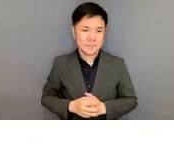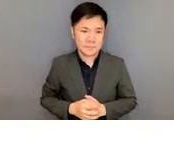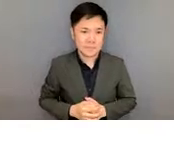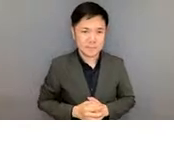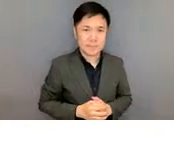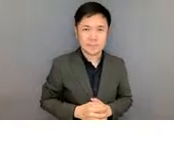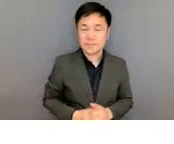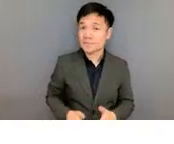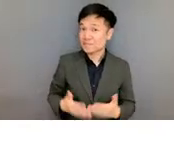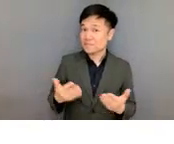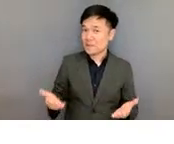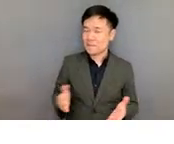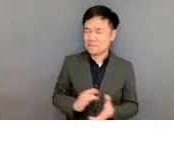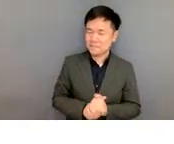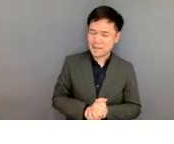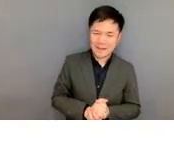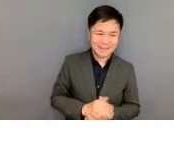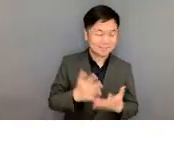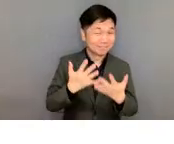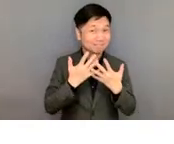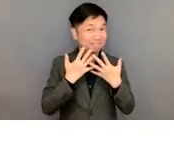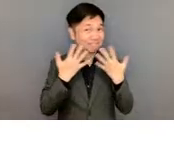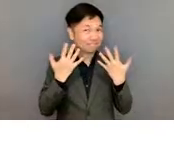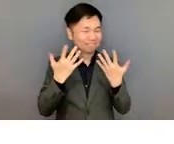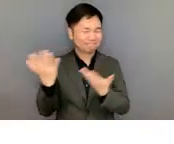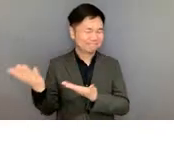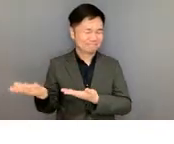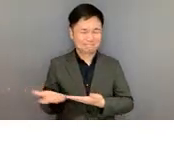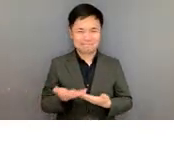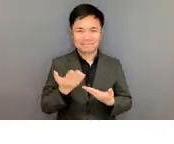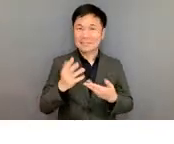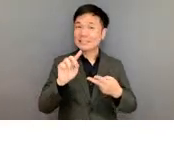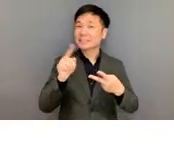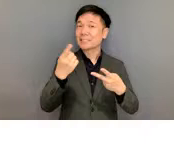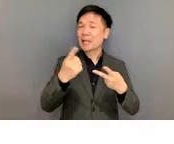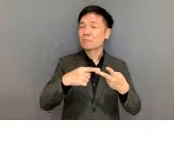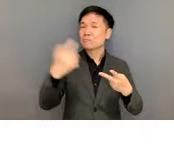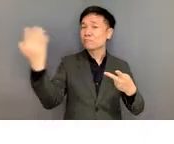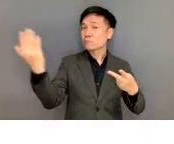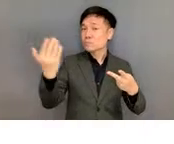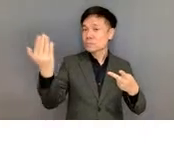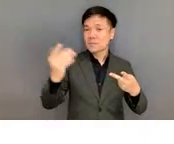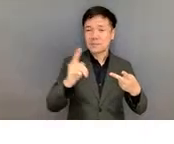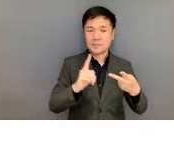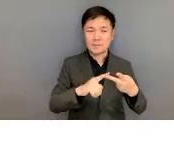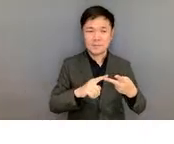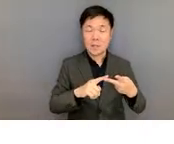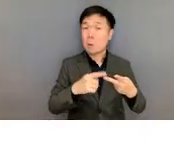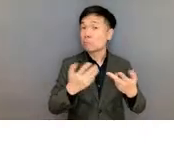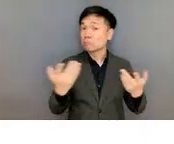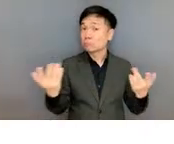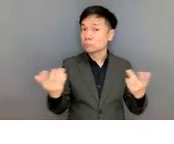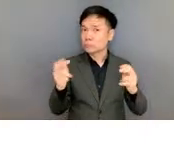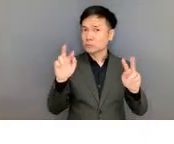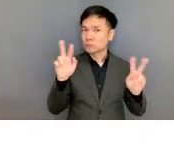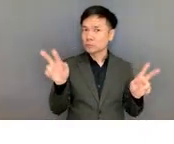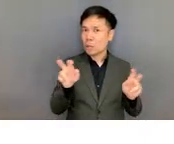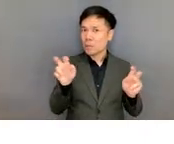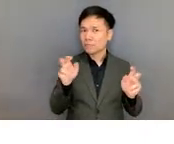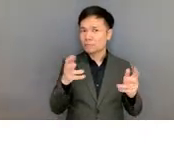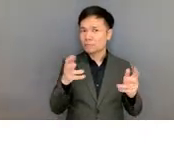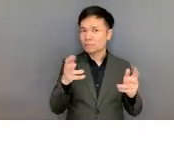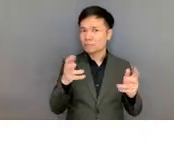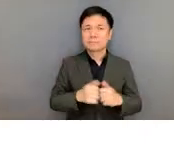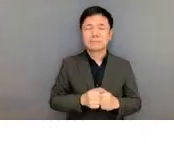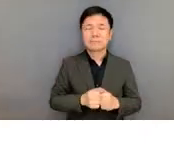So I'm delighted to now introduce our second speaker, who's going to talk to us a little bit about what's been